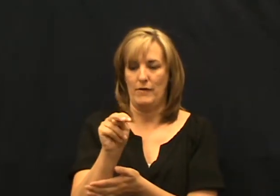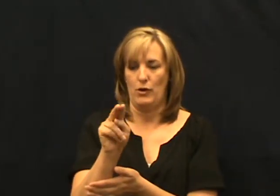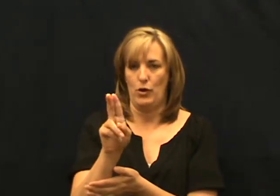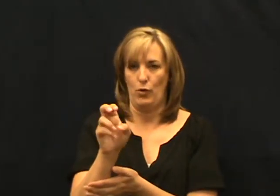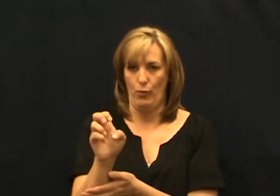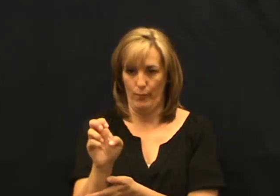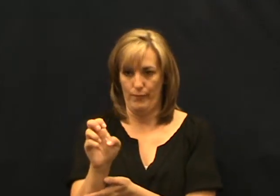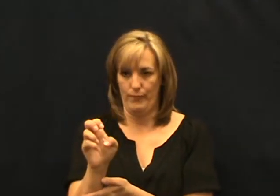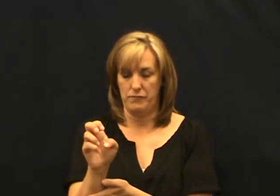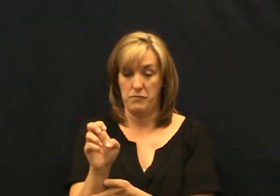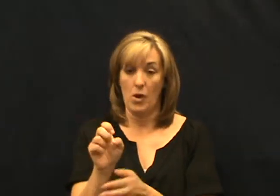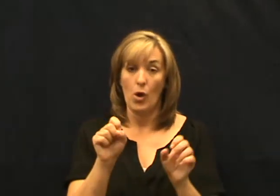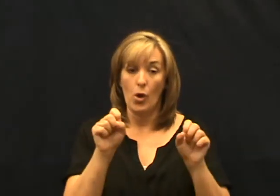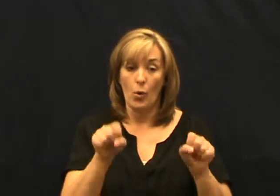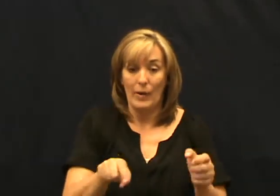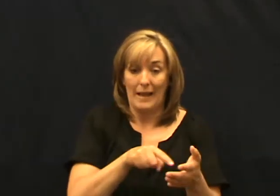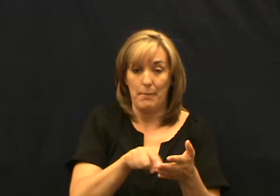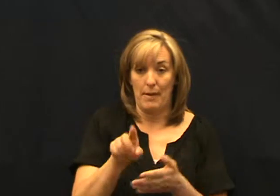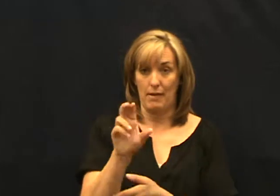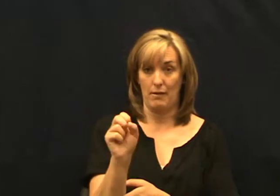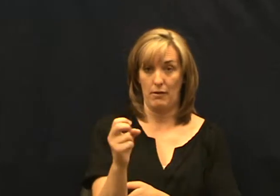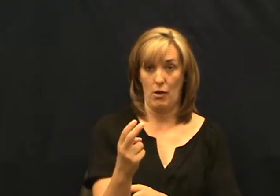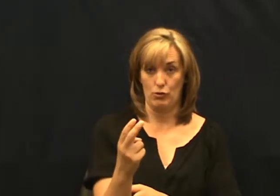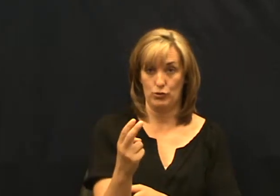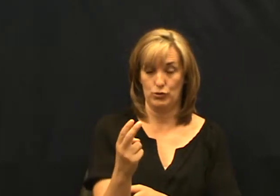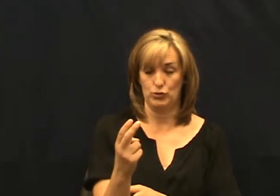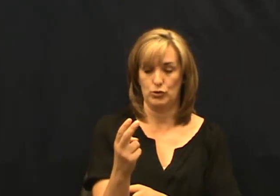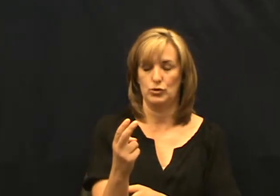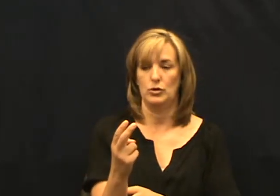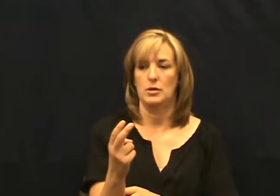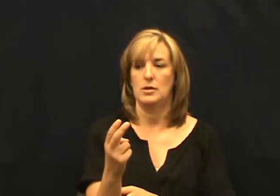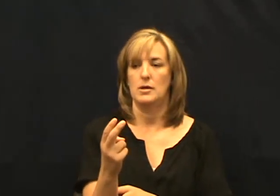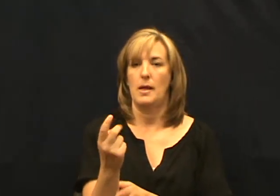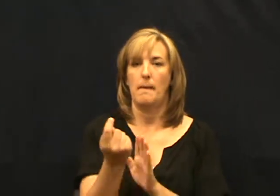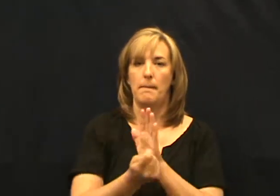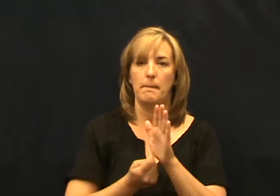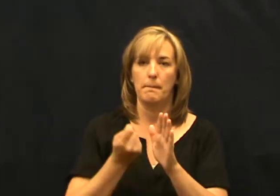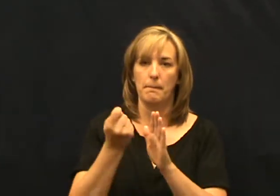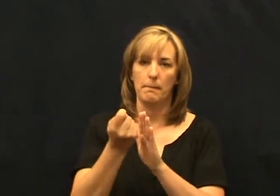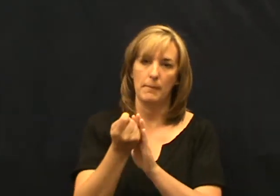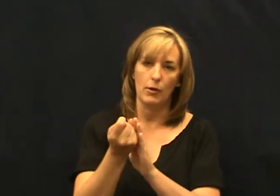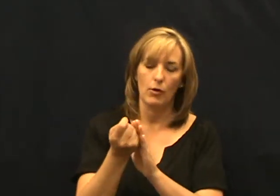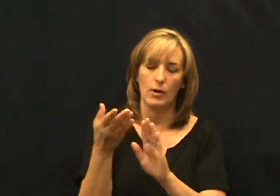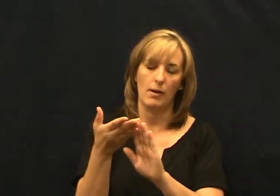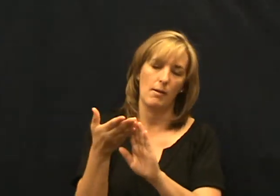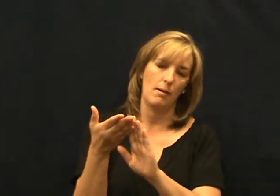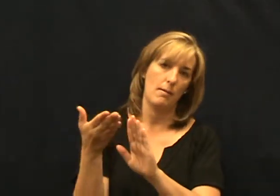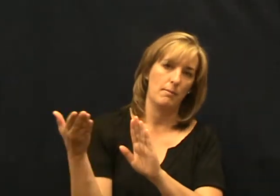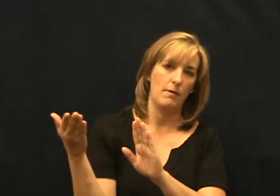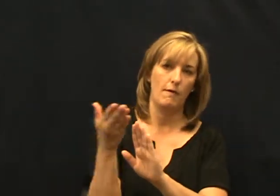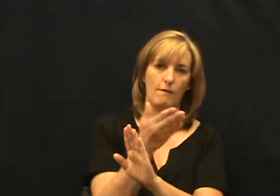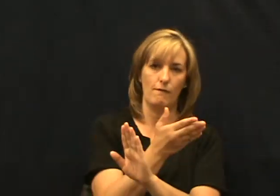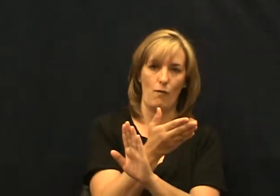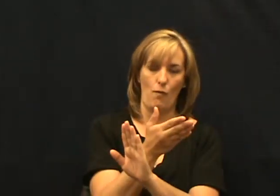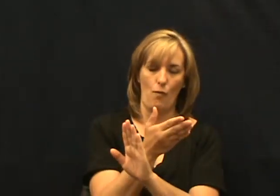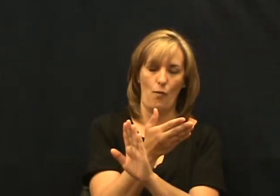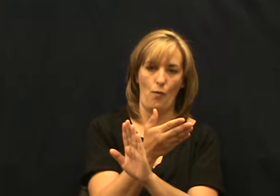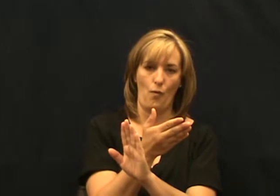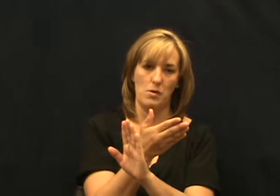cash in the period before, or any period before we actually provide